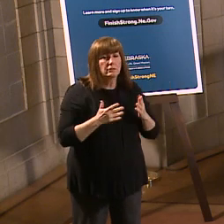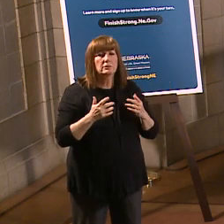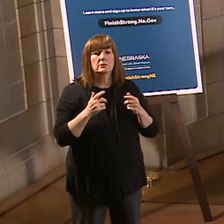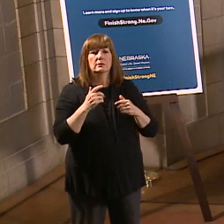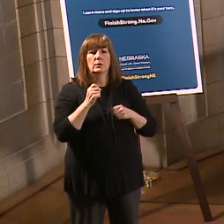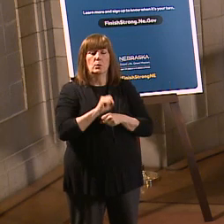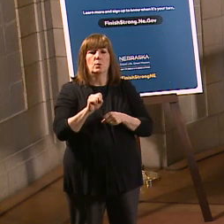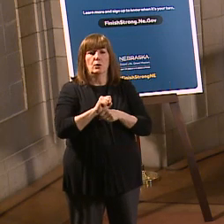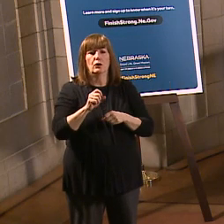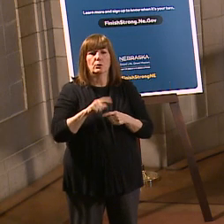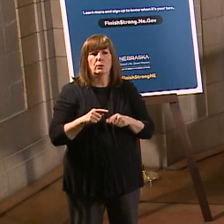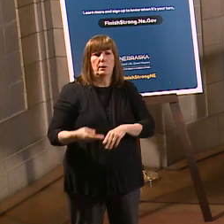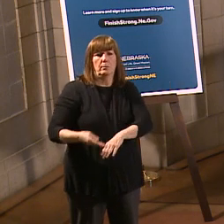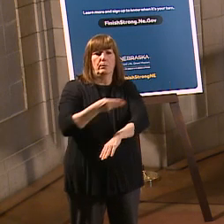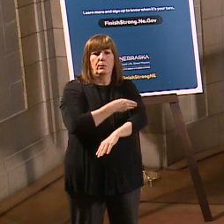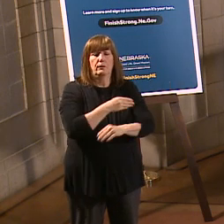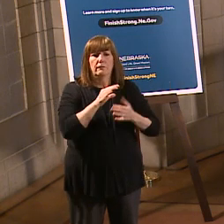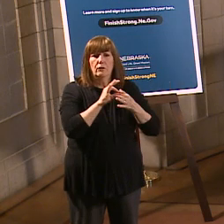Yeah, go ahead.